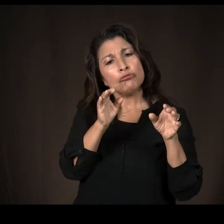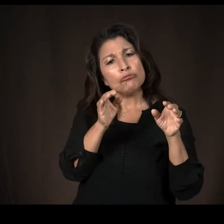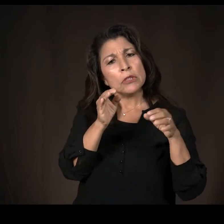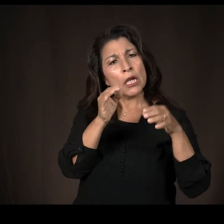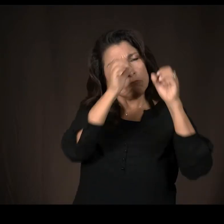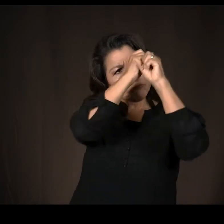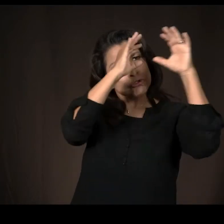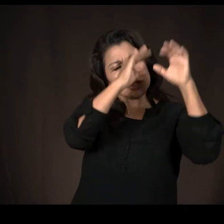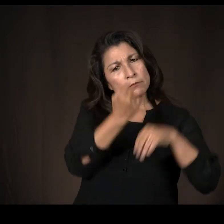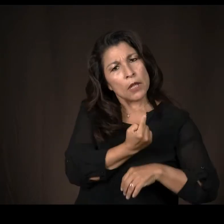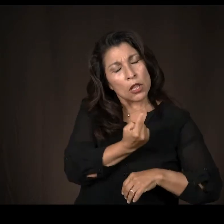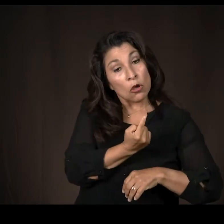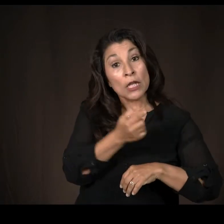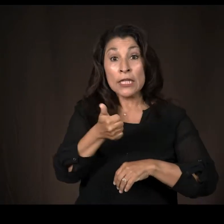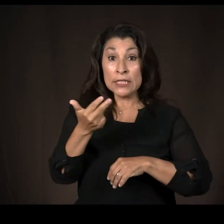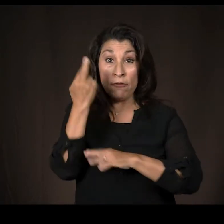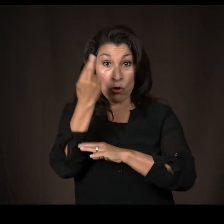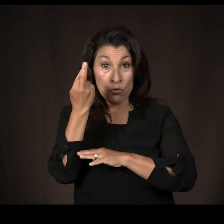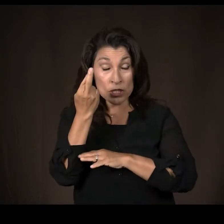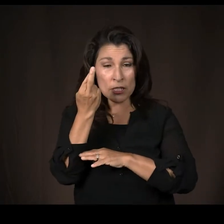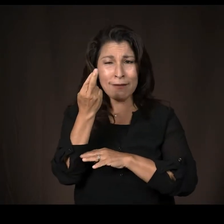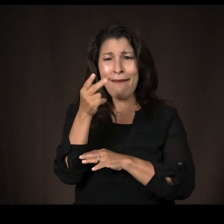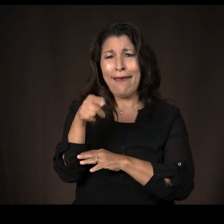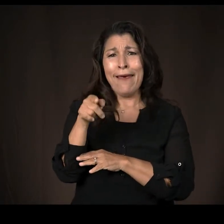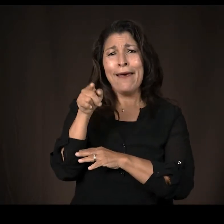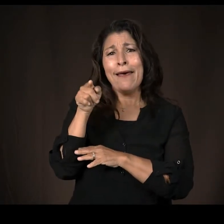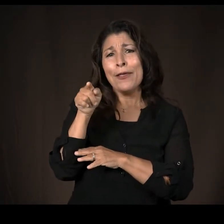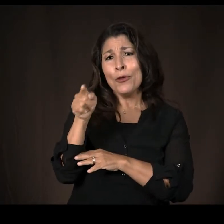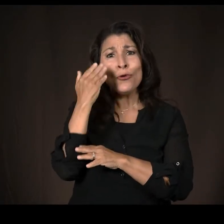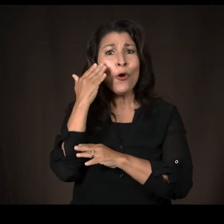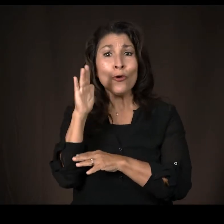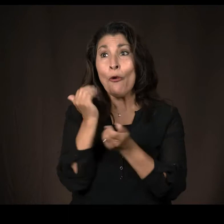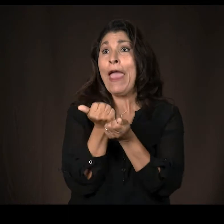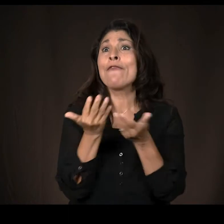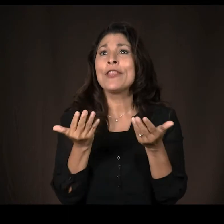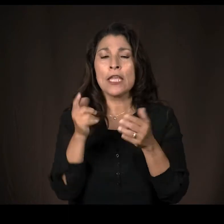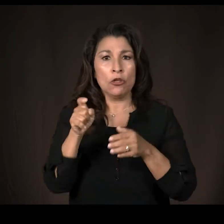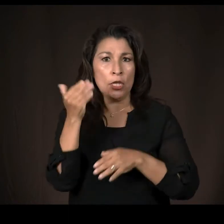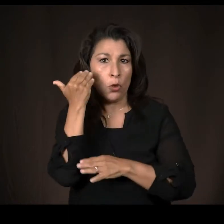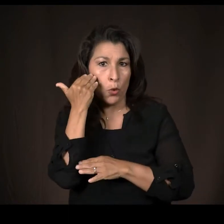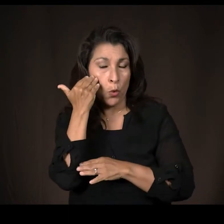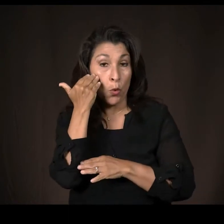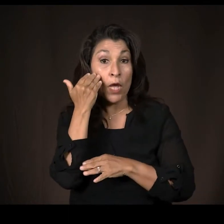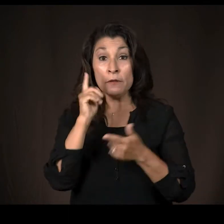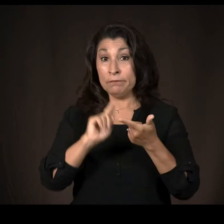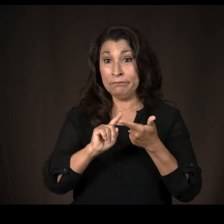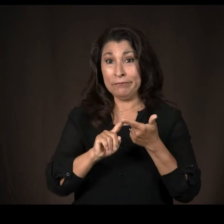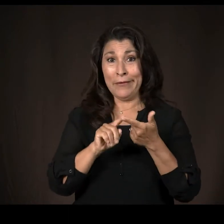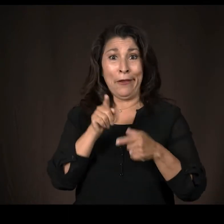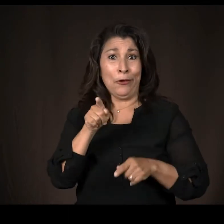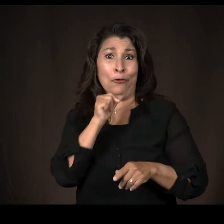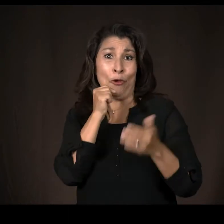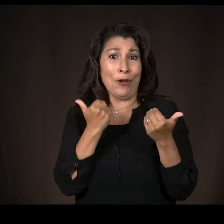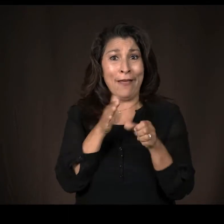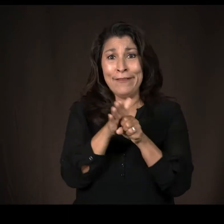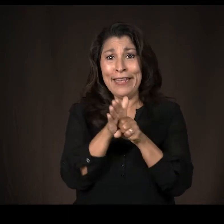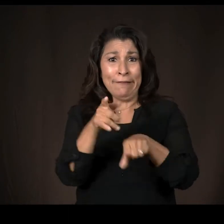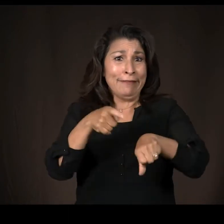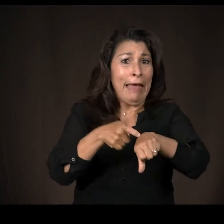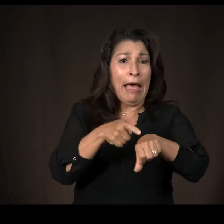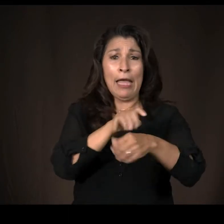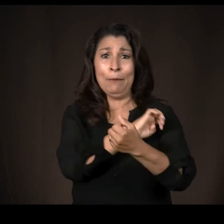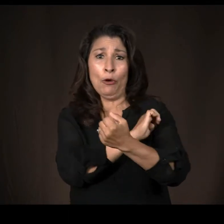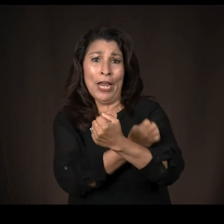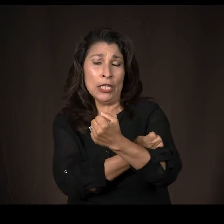yourself? Well, there are several reasons. First, you don't know everything you need to know. Number 2, you don't have enough